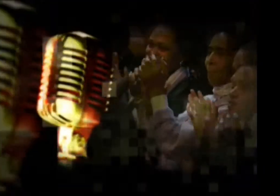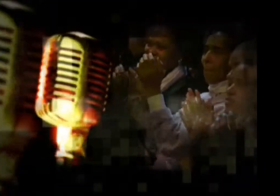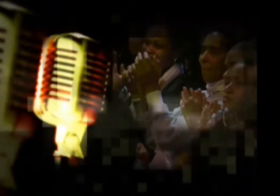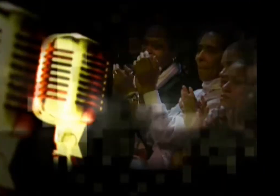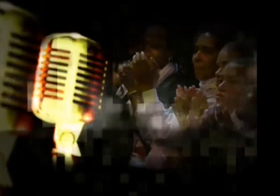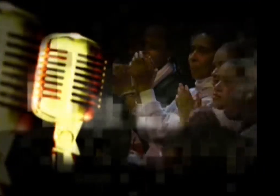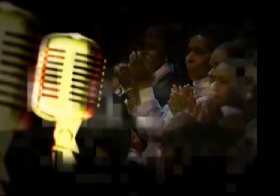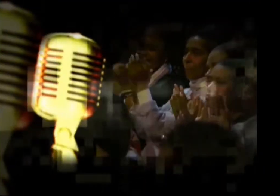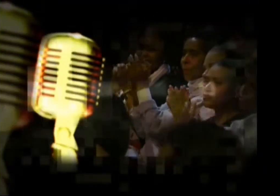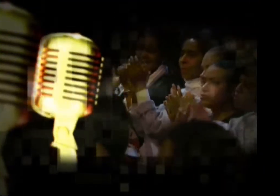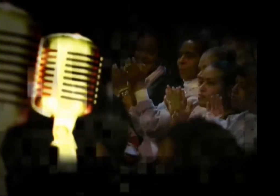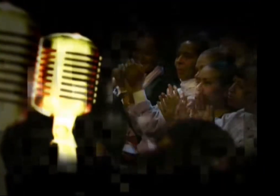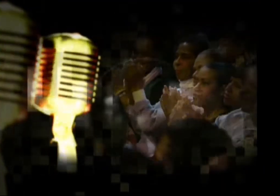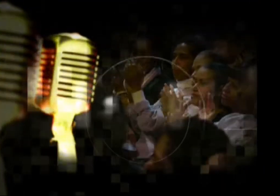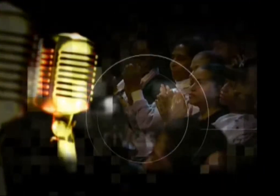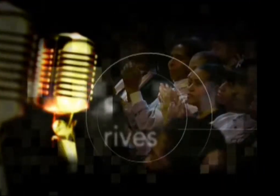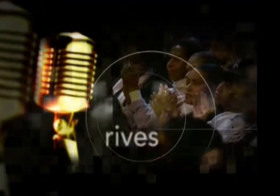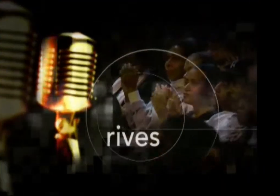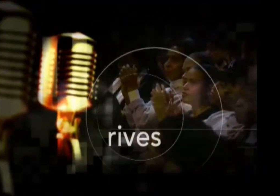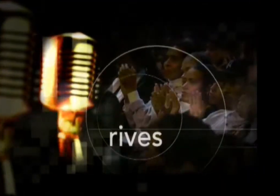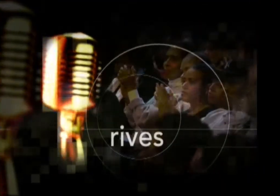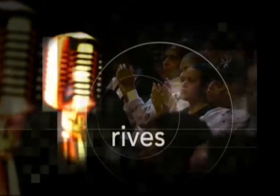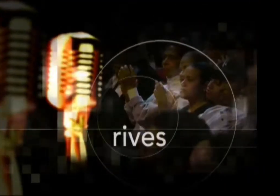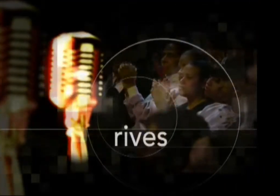From Los Angeles, California, please give it up for Rives.